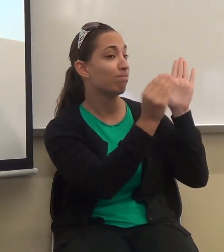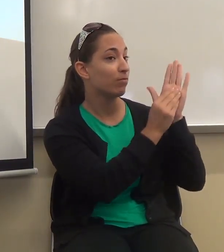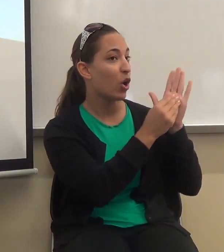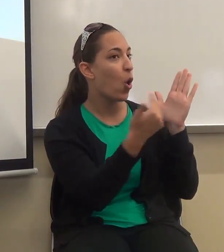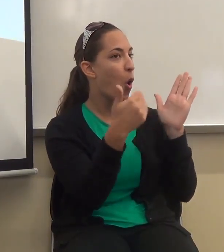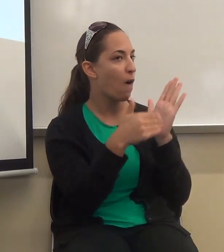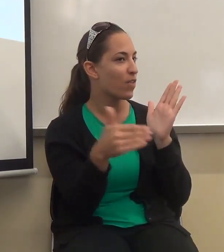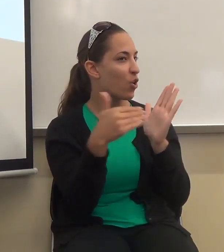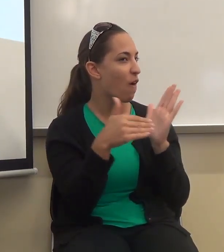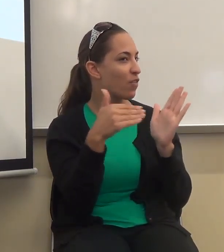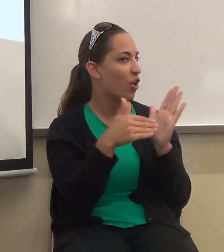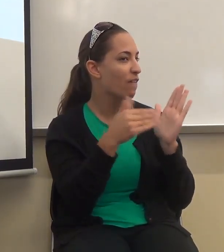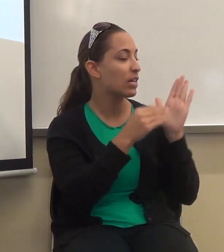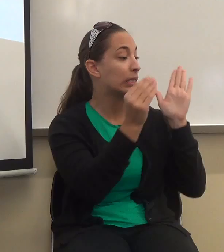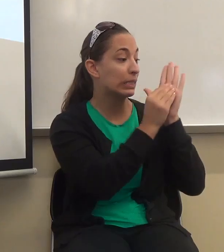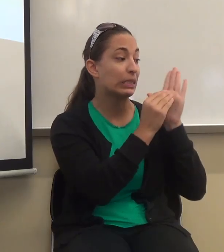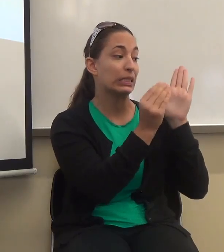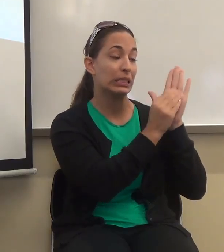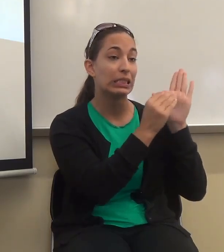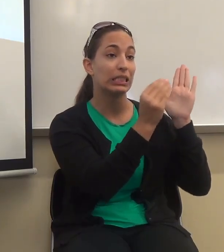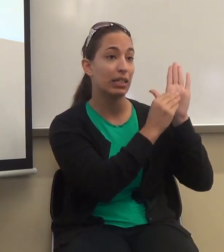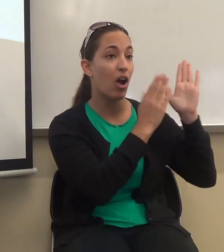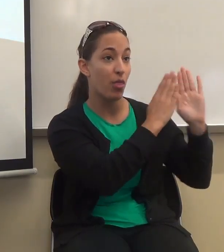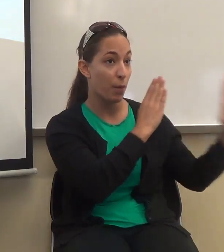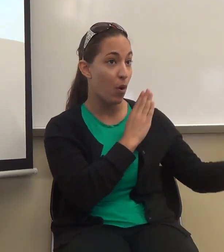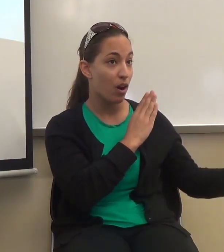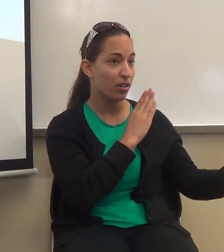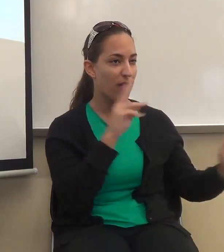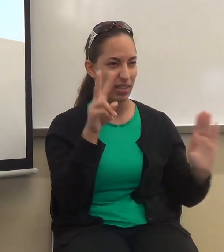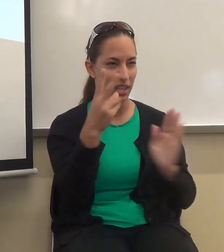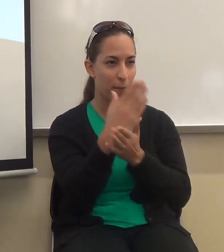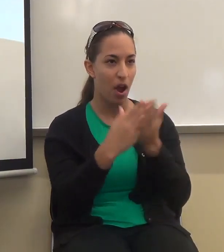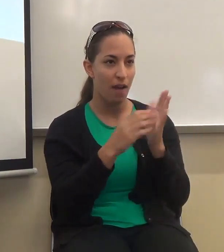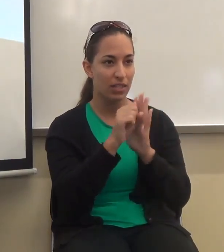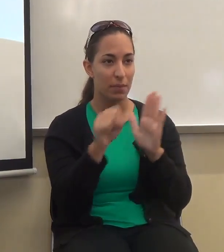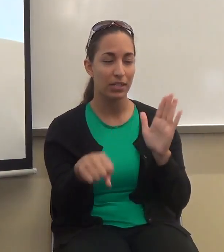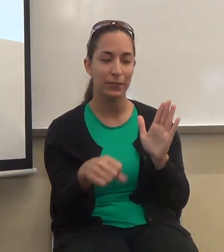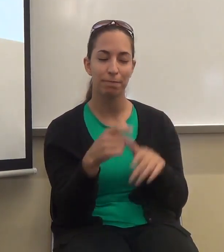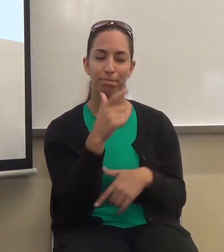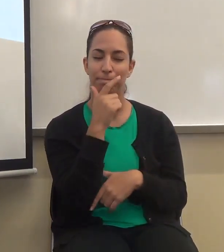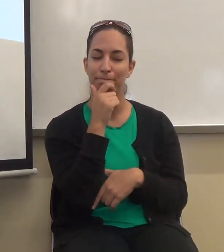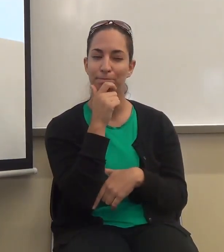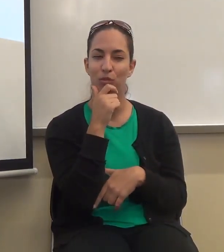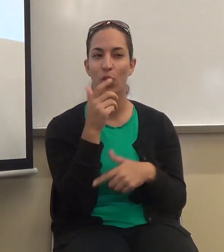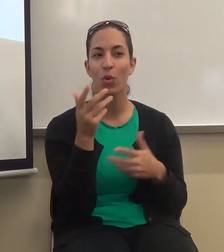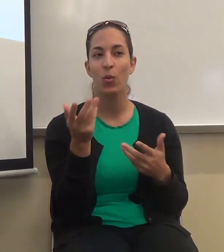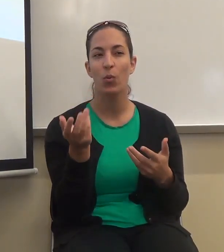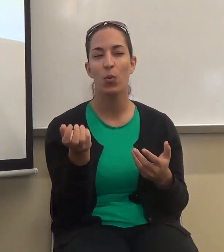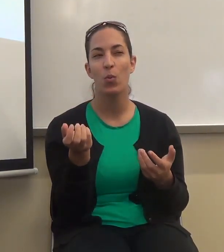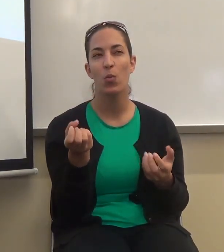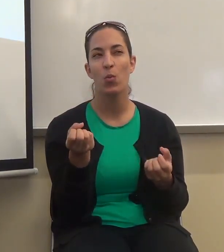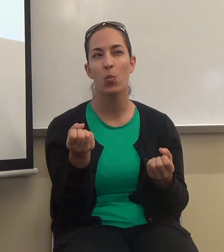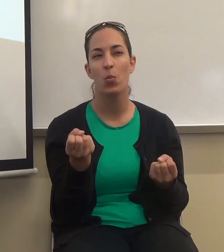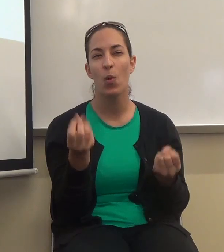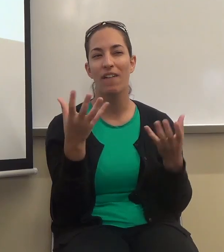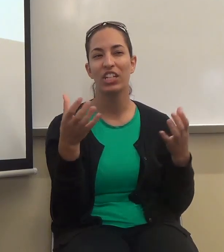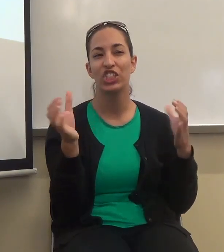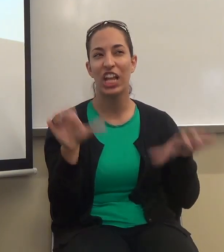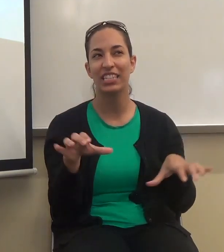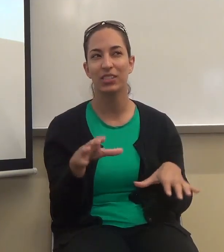over again in the second part of the semester, what are the chances of that appearing on your final exam?